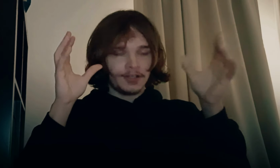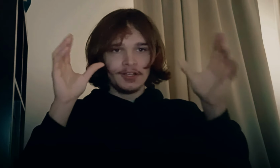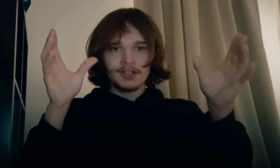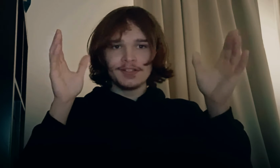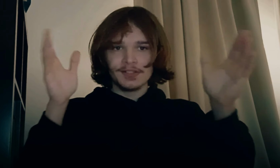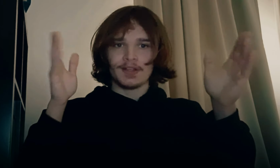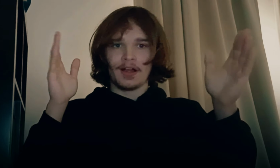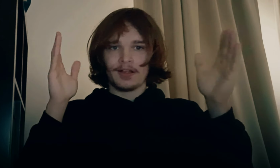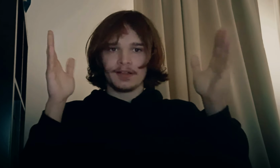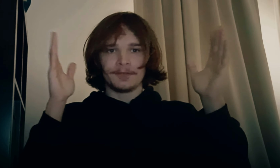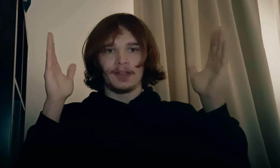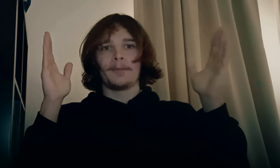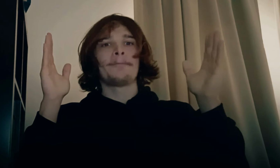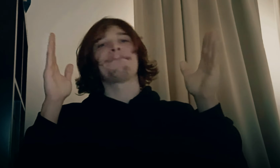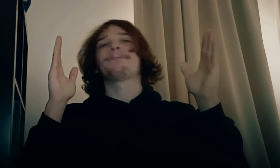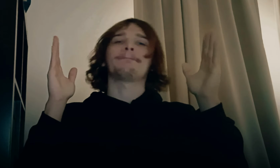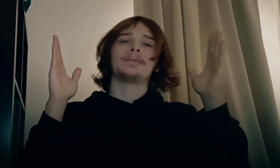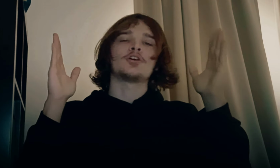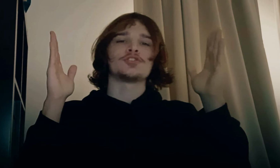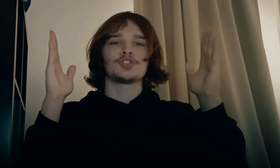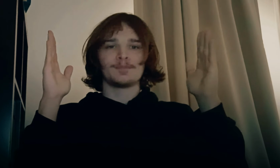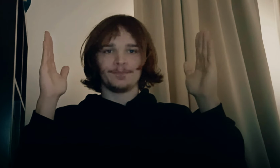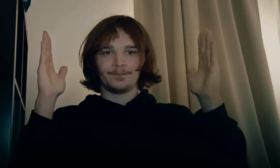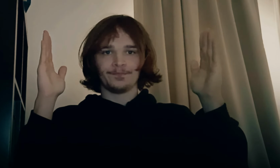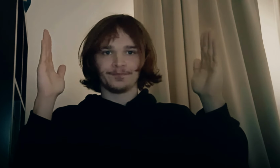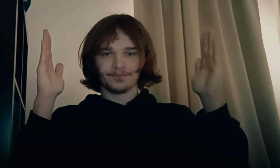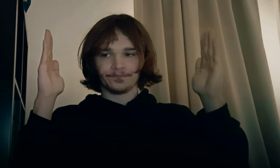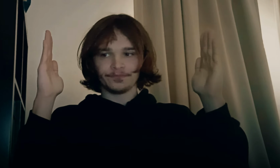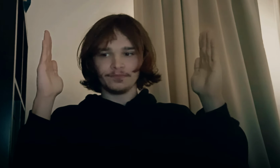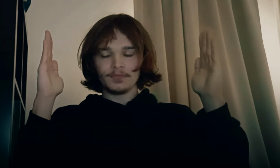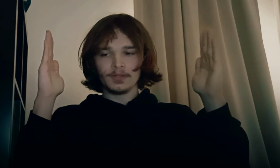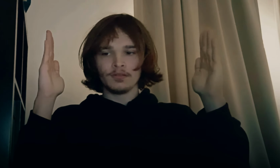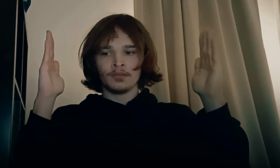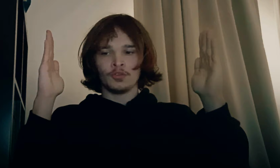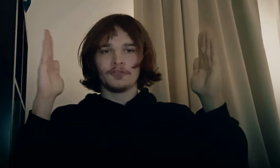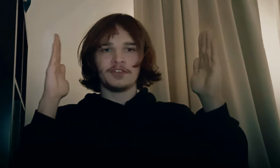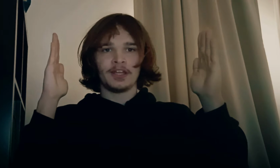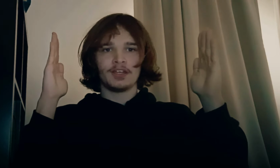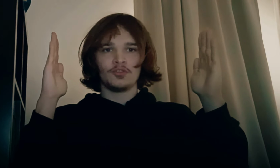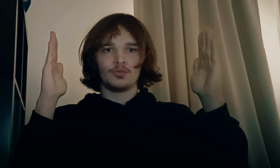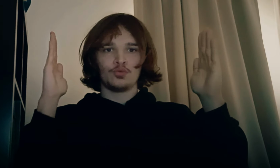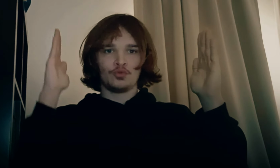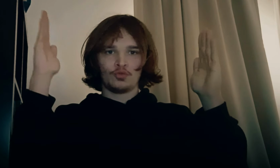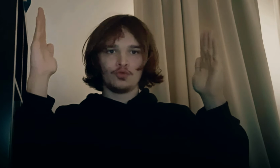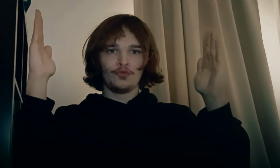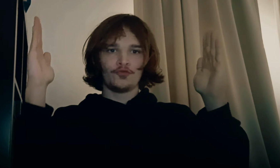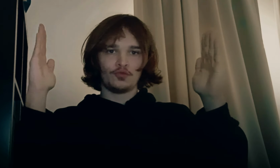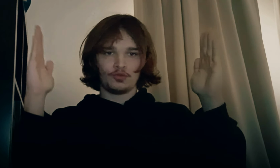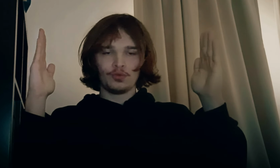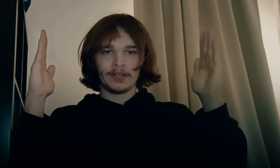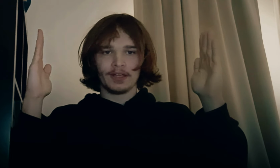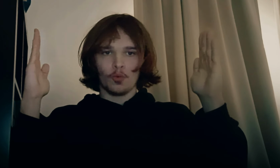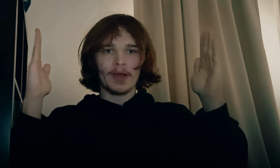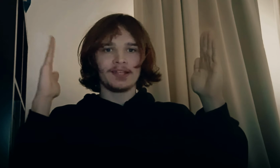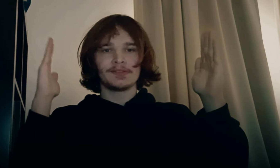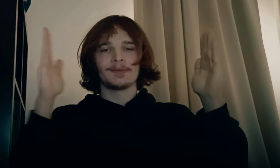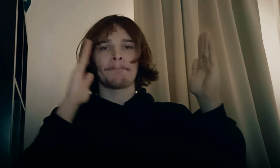here is a thing, because you have like two like ways,